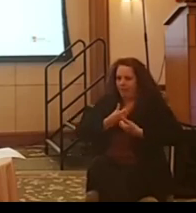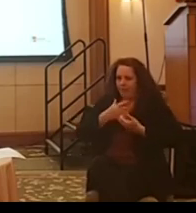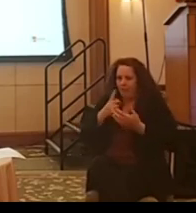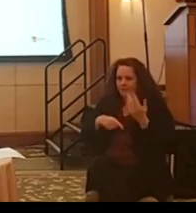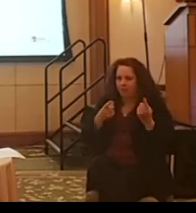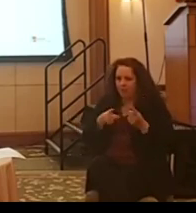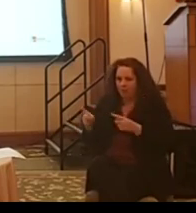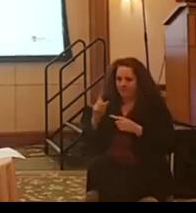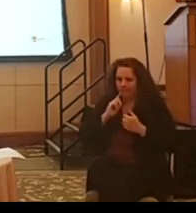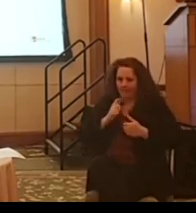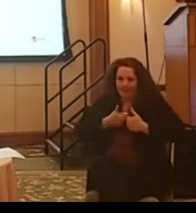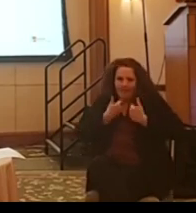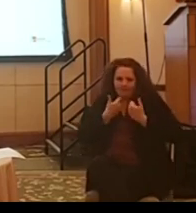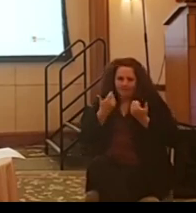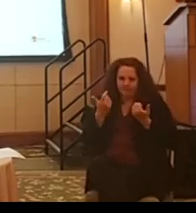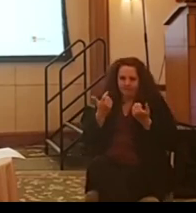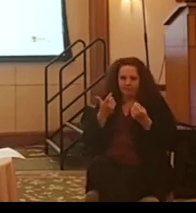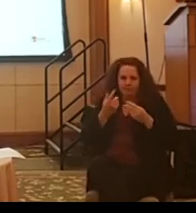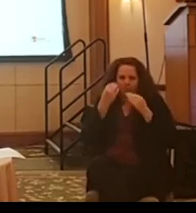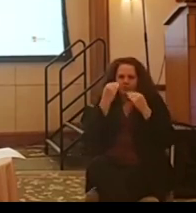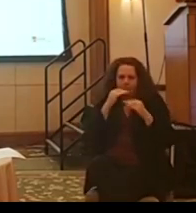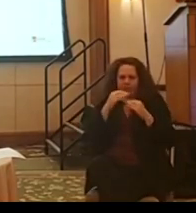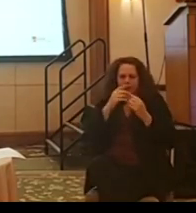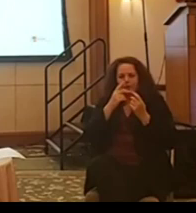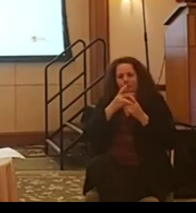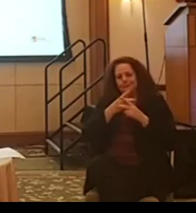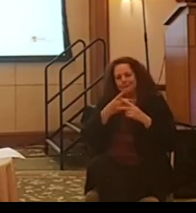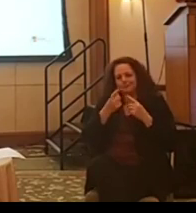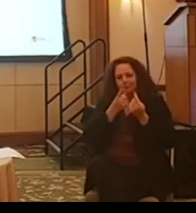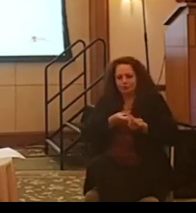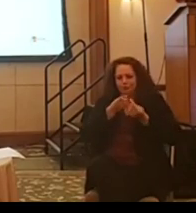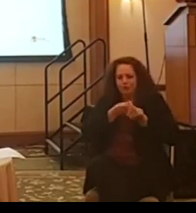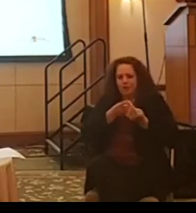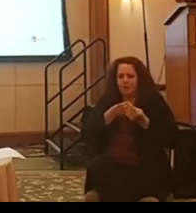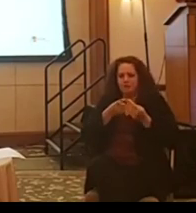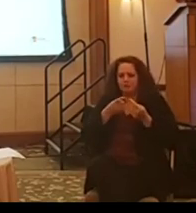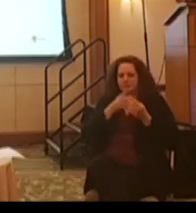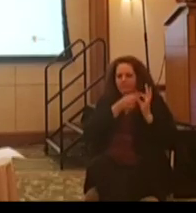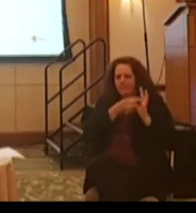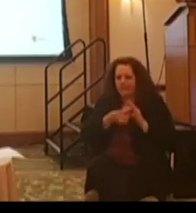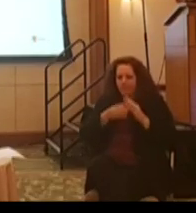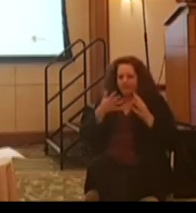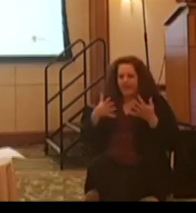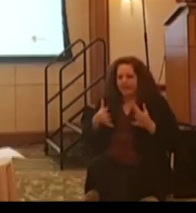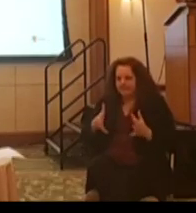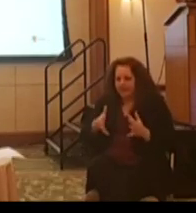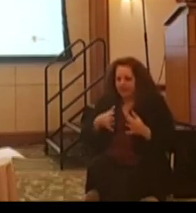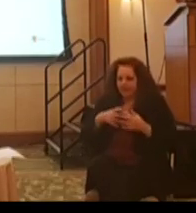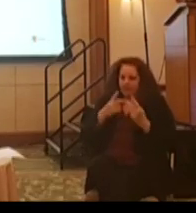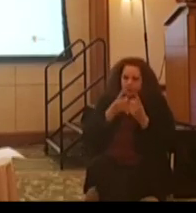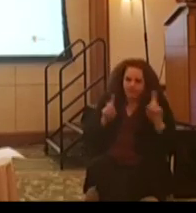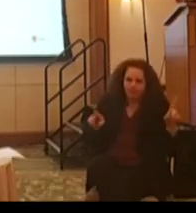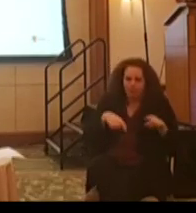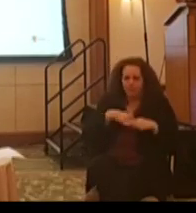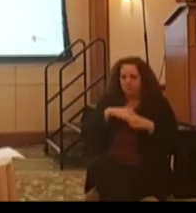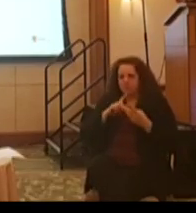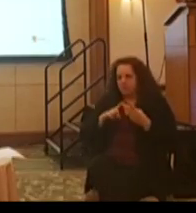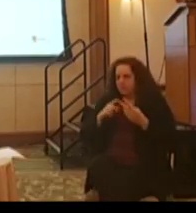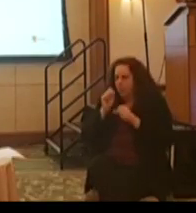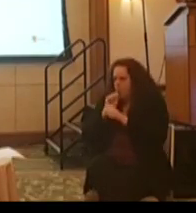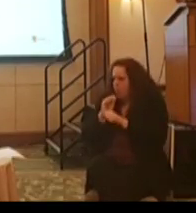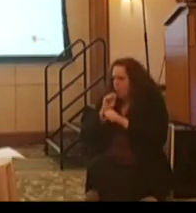may be going on in their lives, struggles that they may be having, anxiety related to divorce or related to work, things